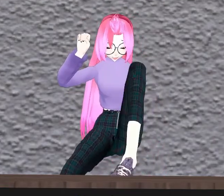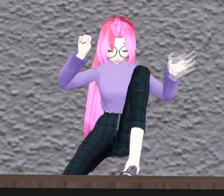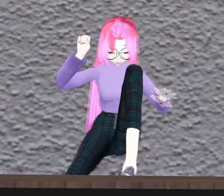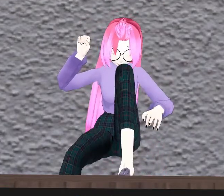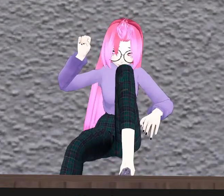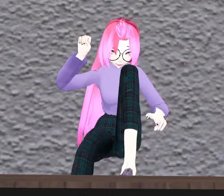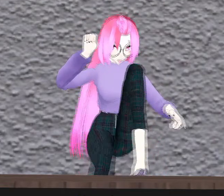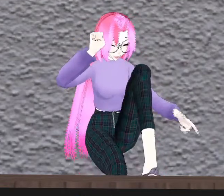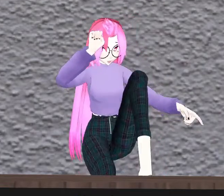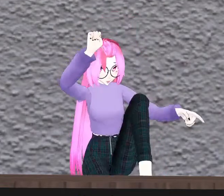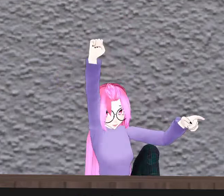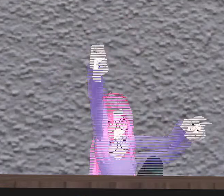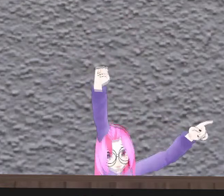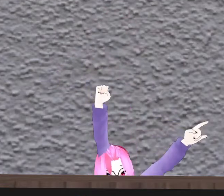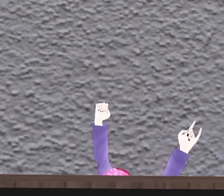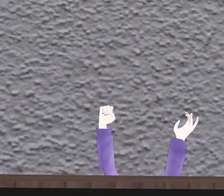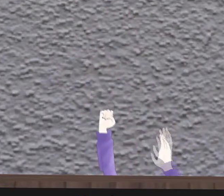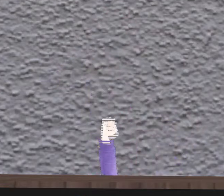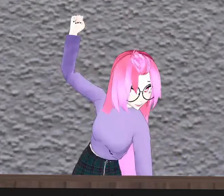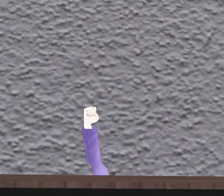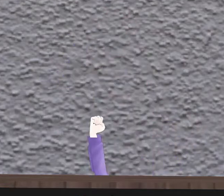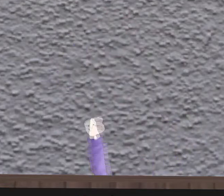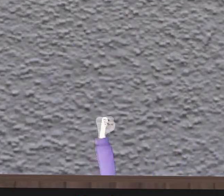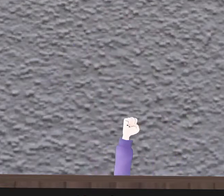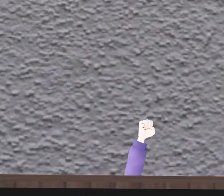second. Whoop.